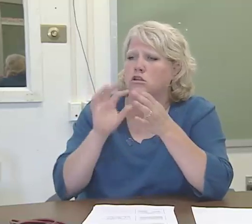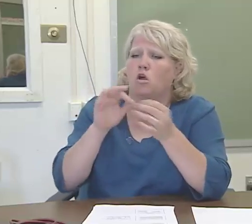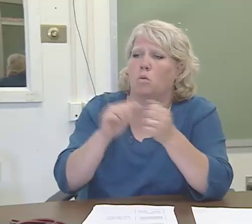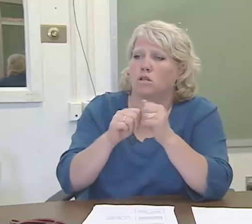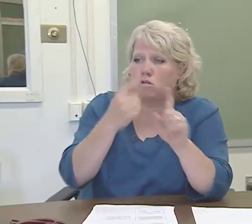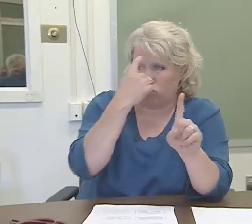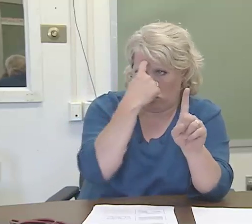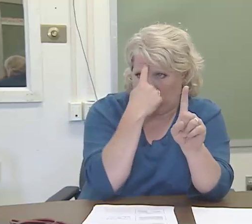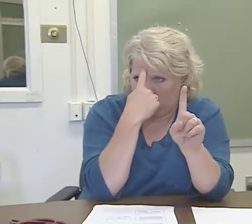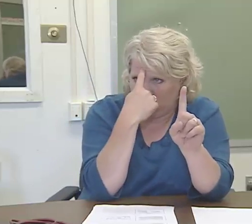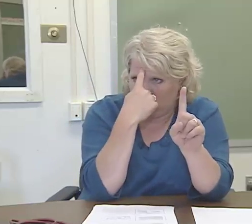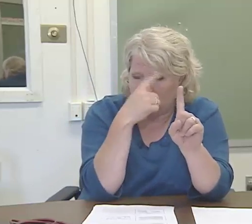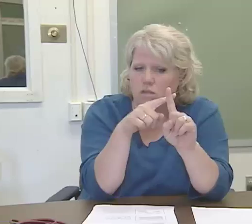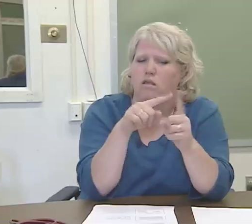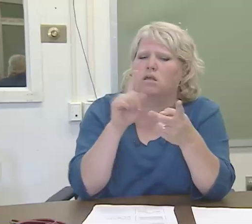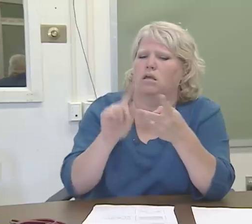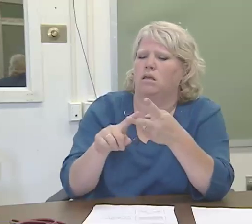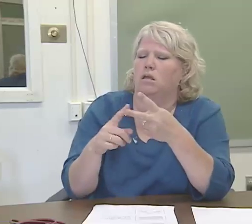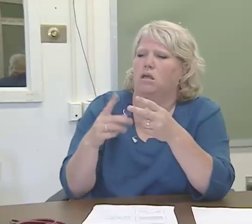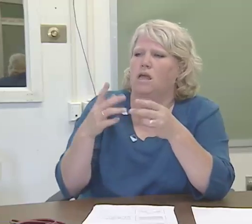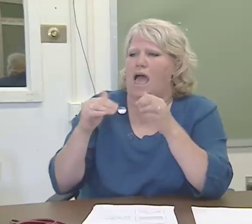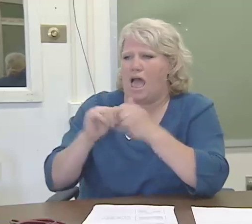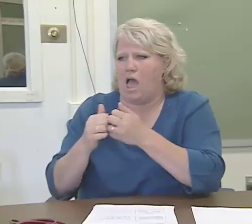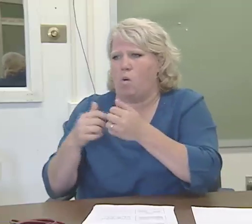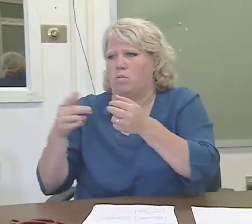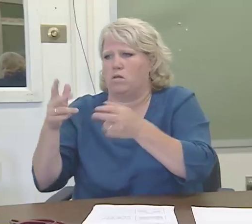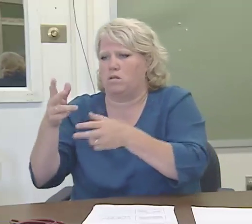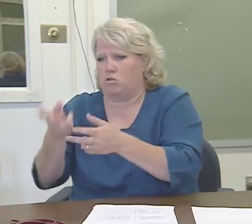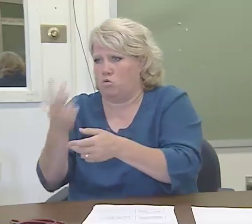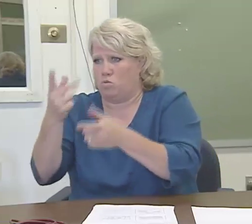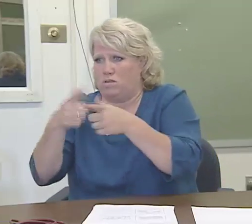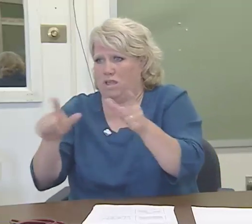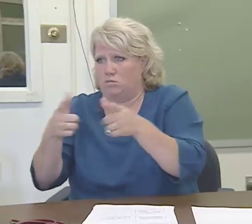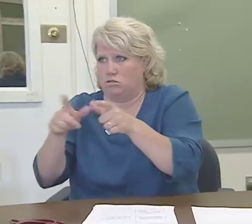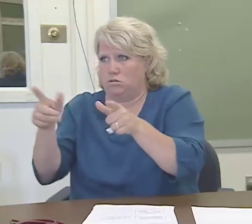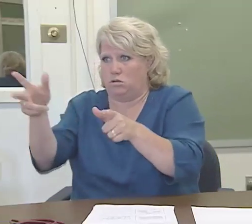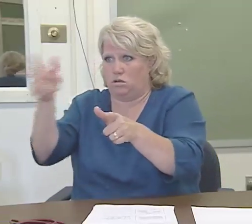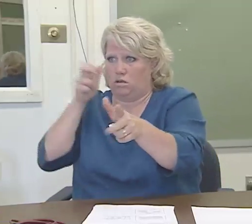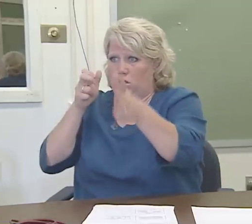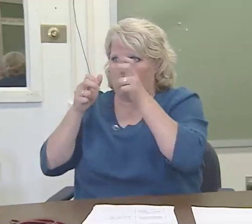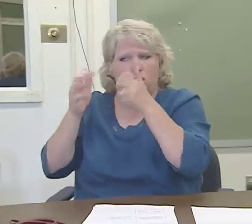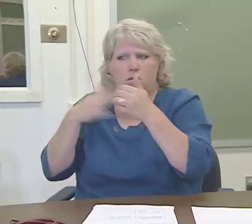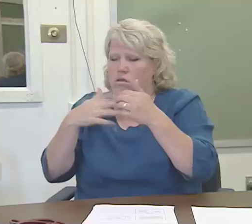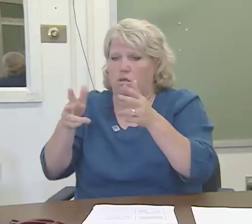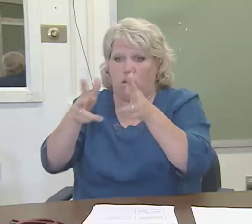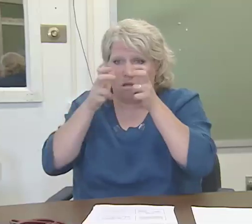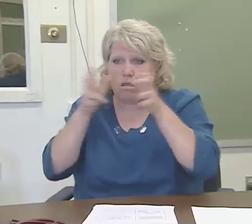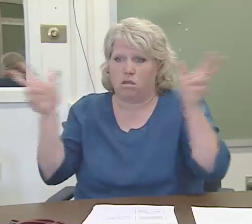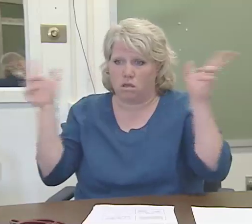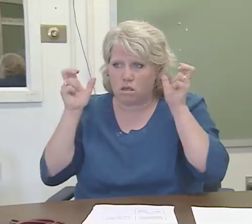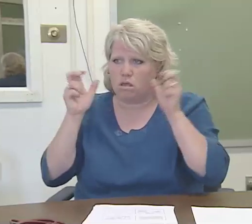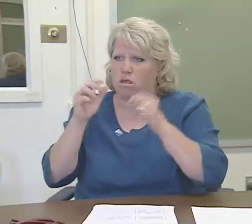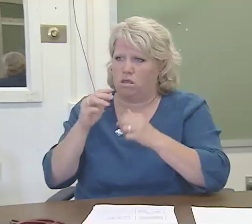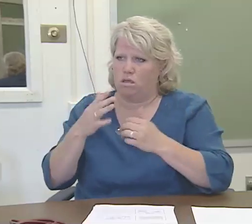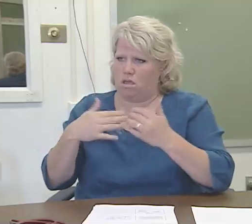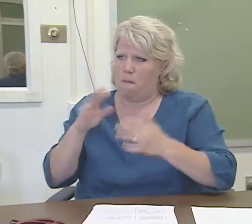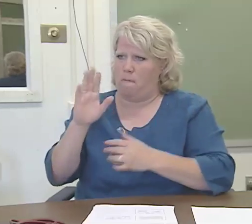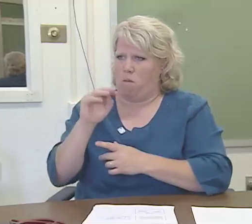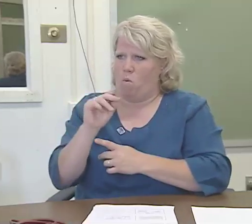There's one researcher, Pinto, who does a lot of work on cognition, and the input of two